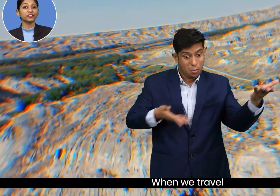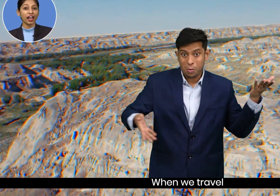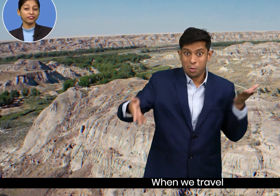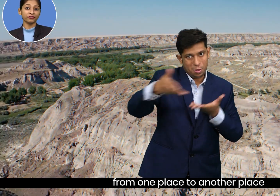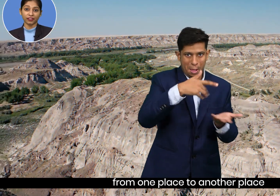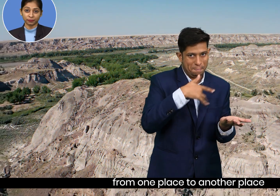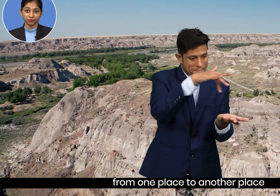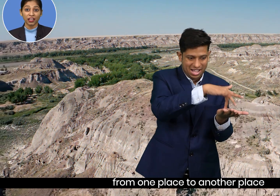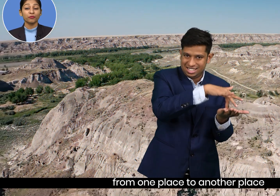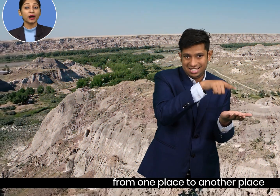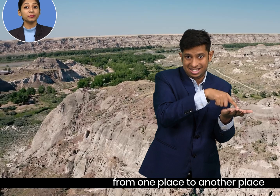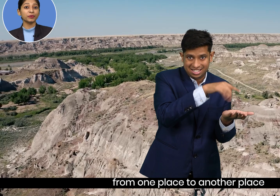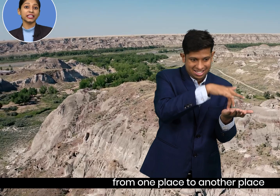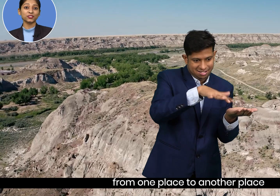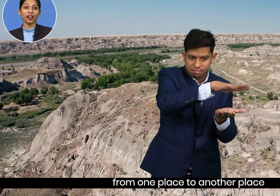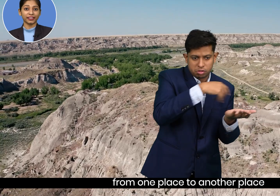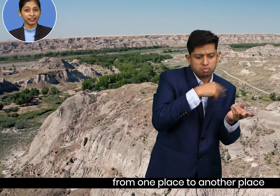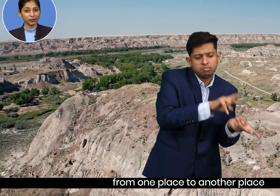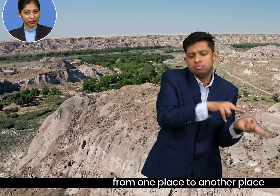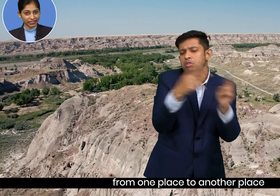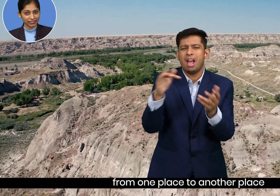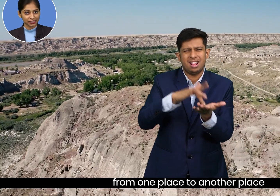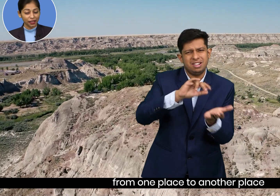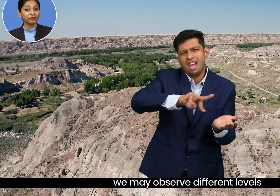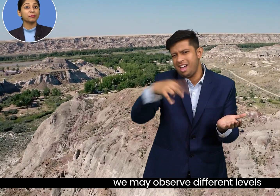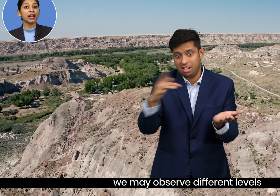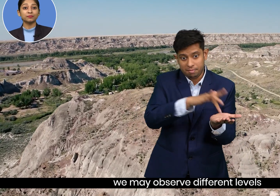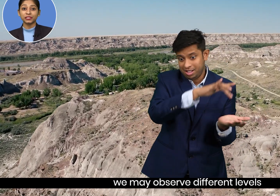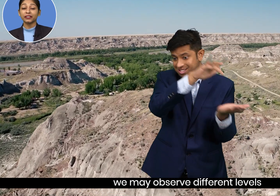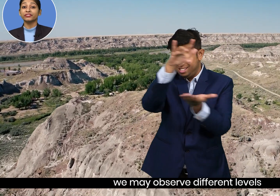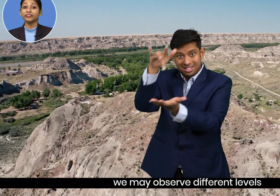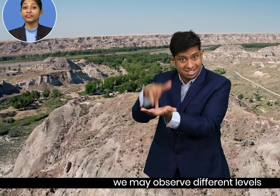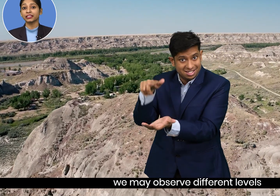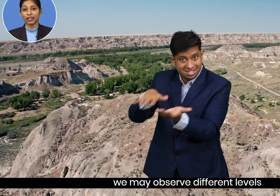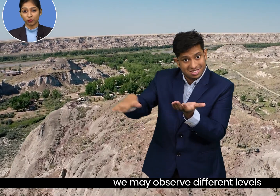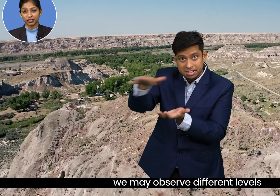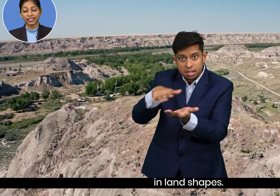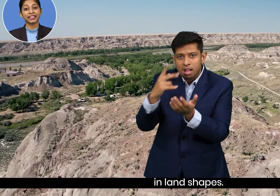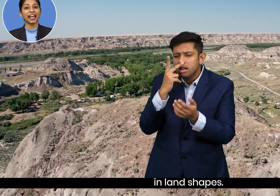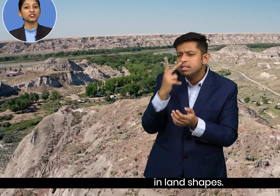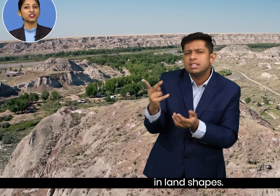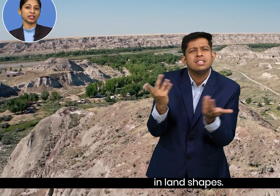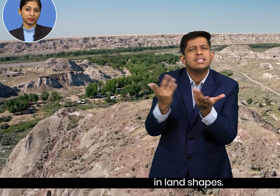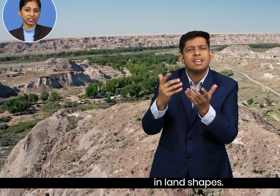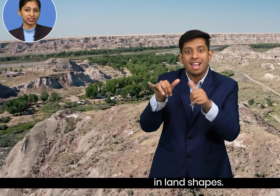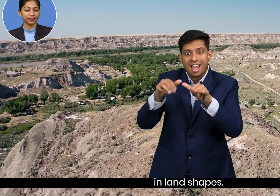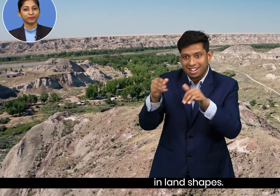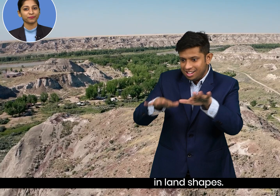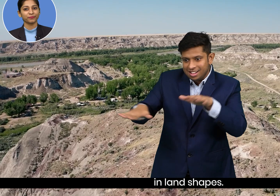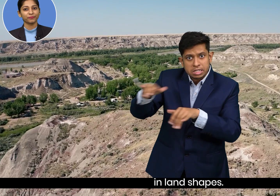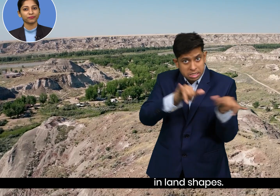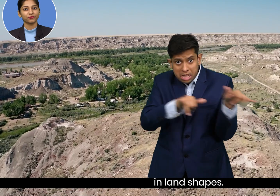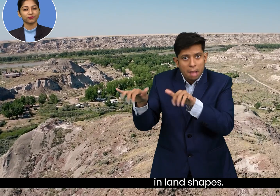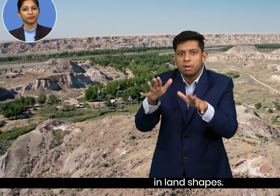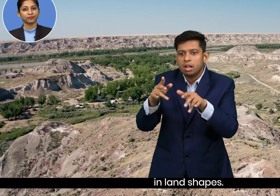When we travel from one place to another place, we may observe different levels in land shapes.